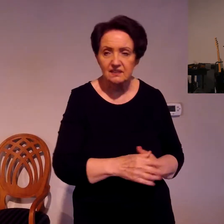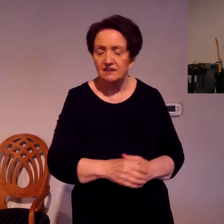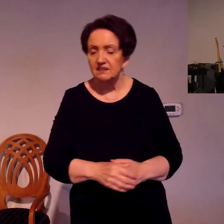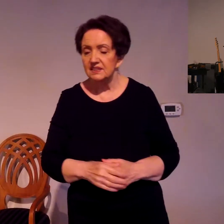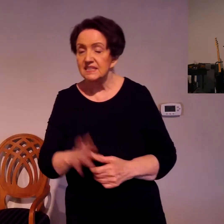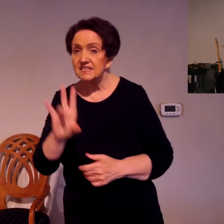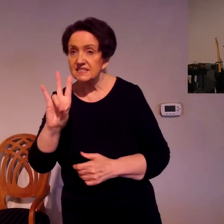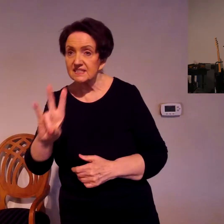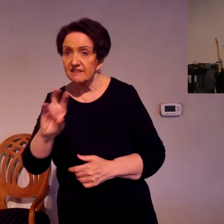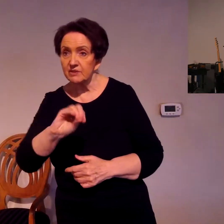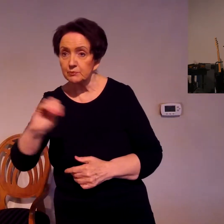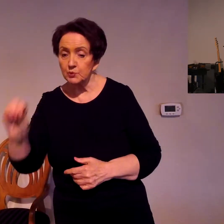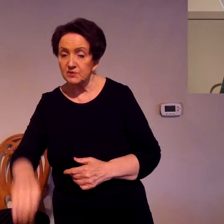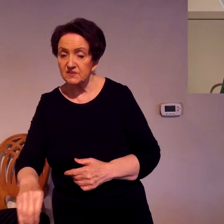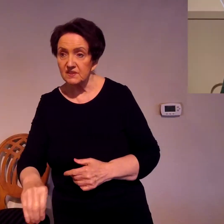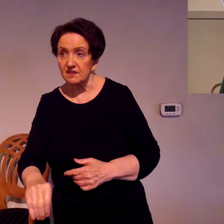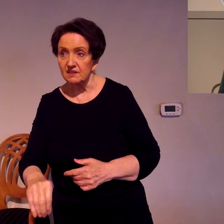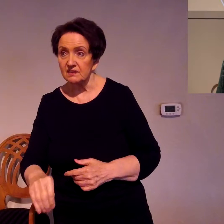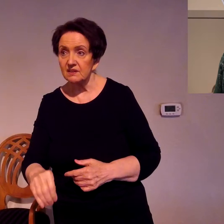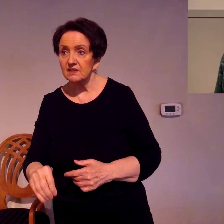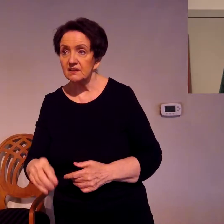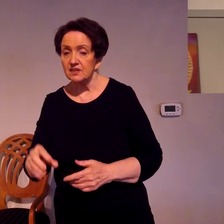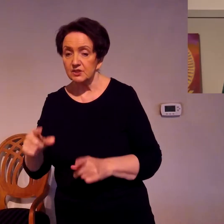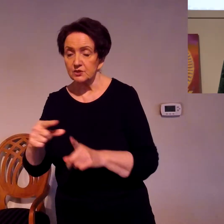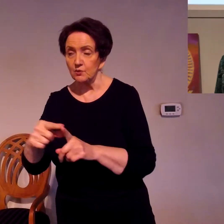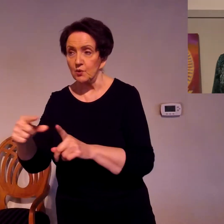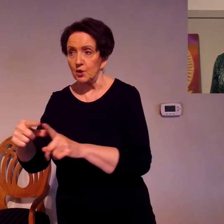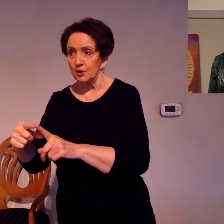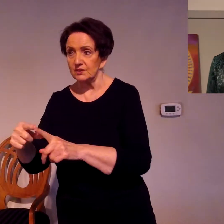7% is the words which you speak.